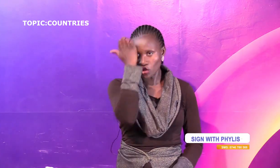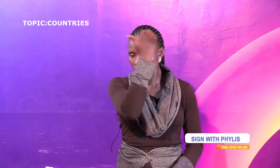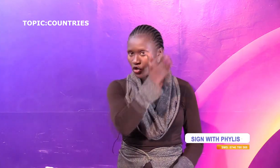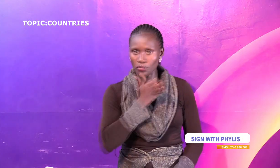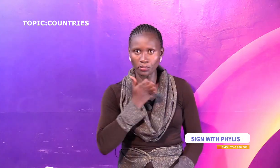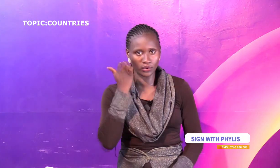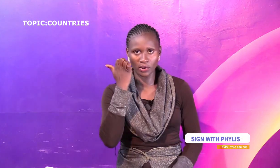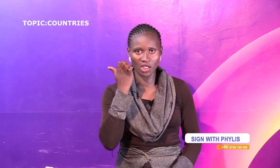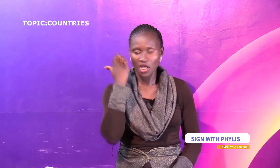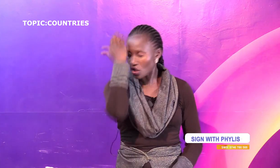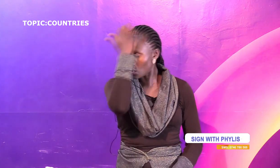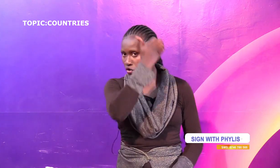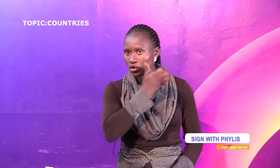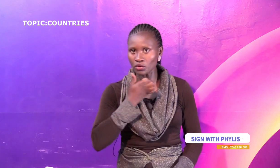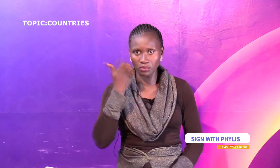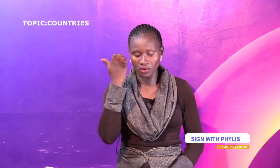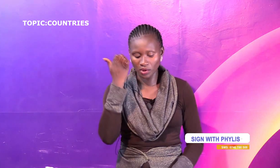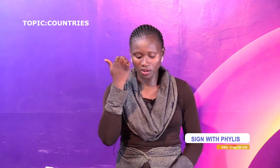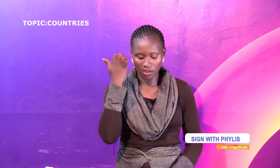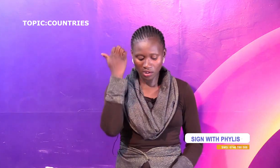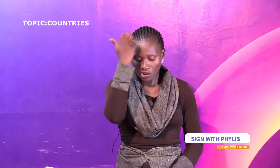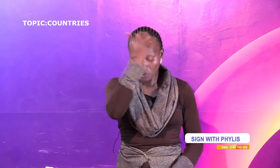Europe, Europe, Europe,